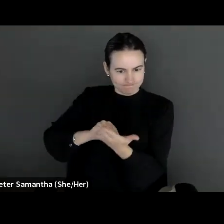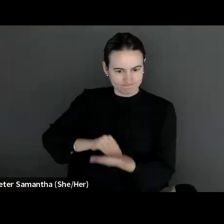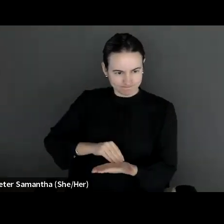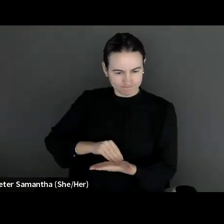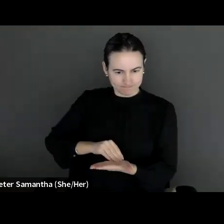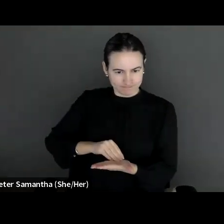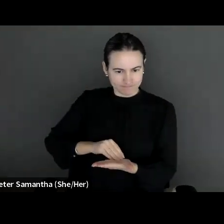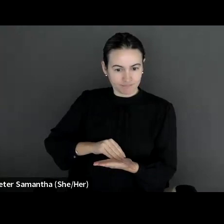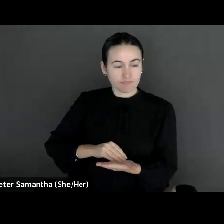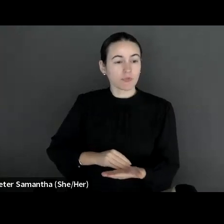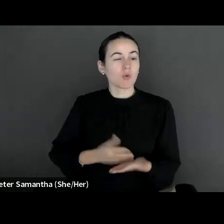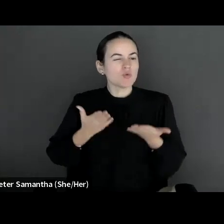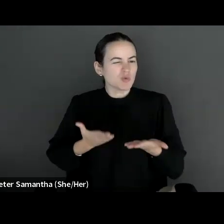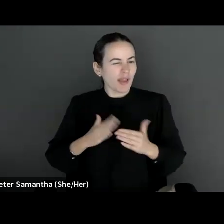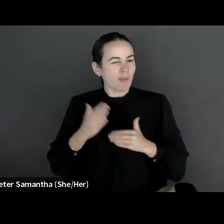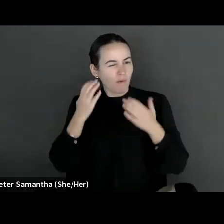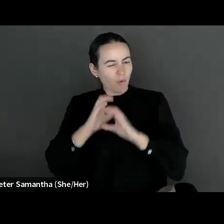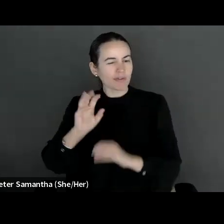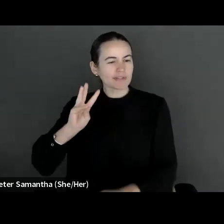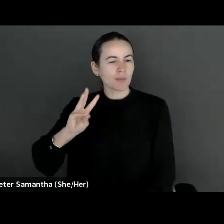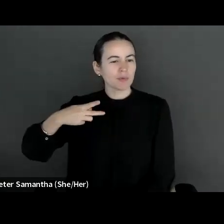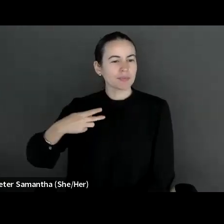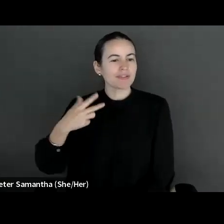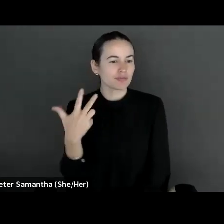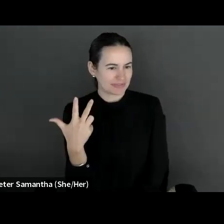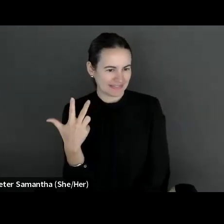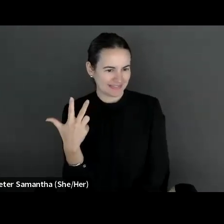about mostly today, is the development of the rating scale.